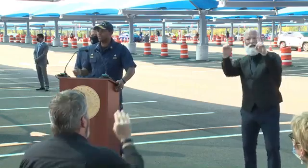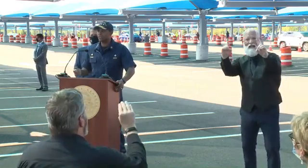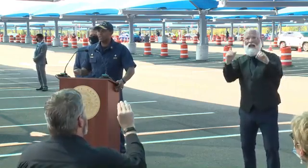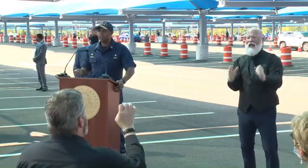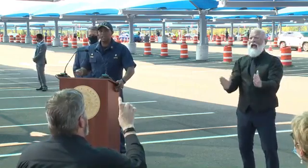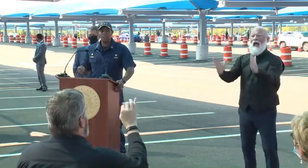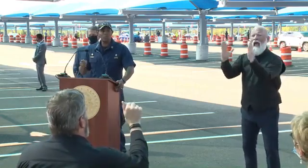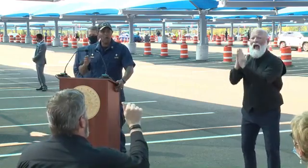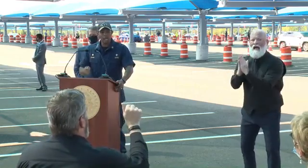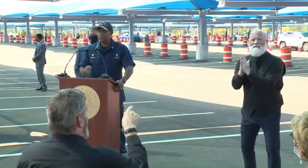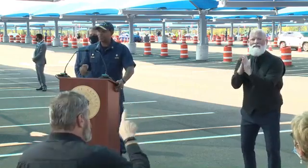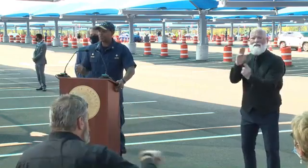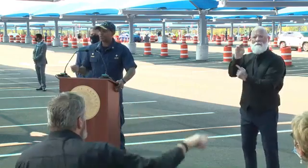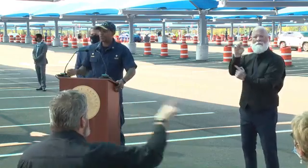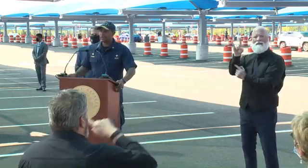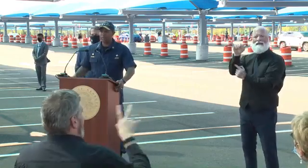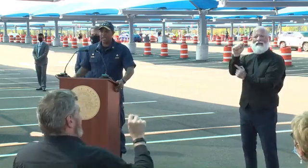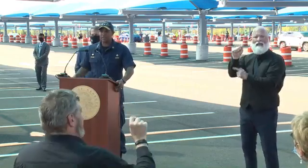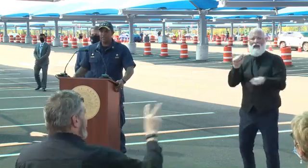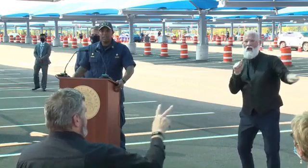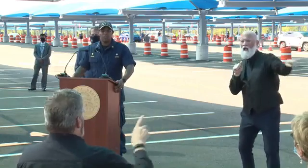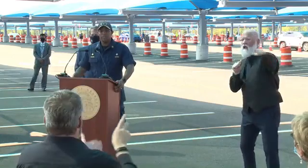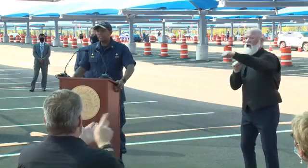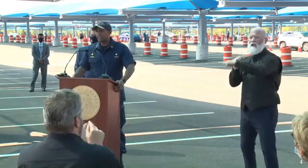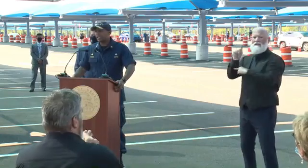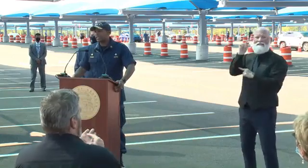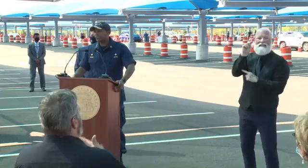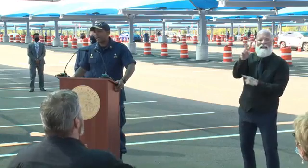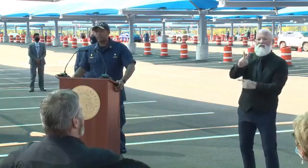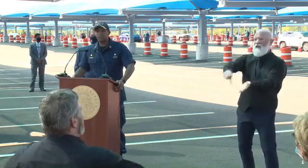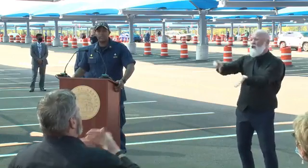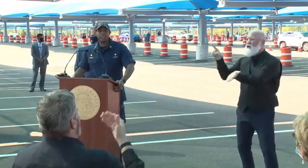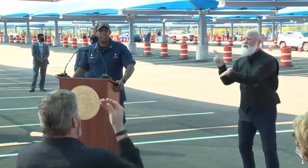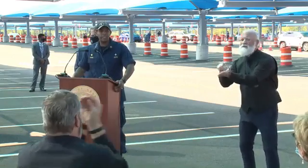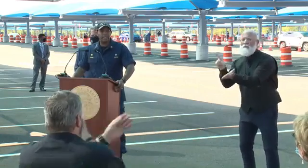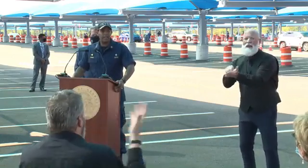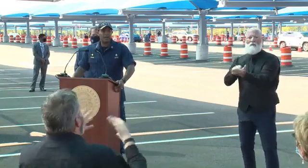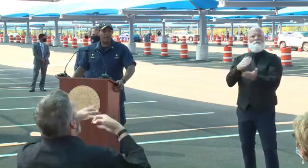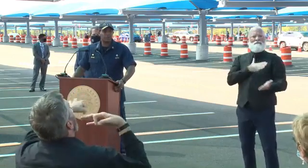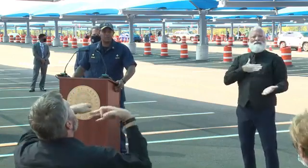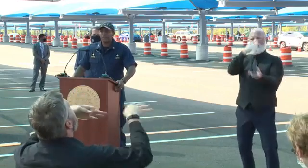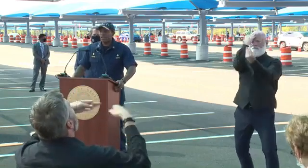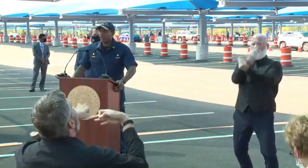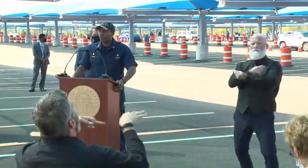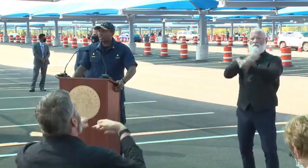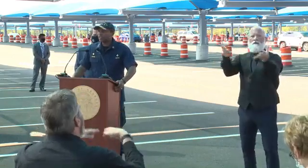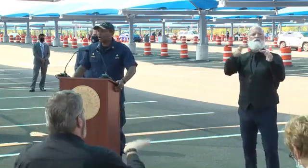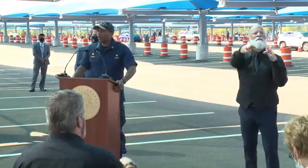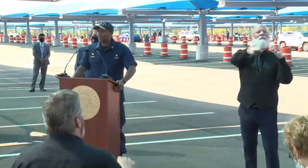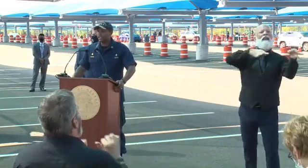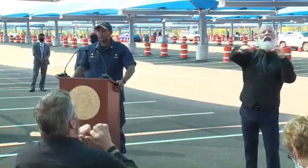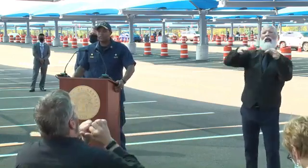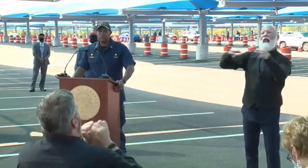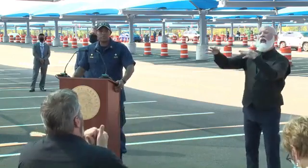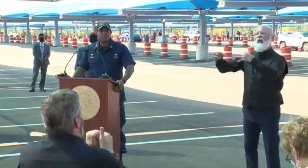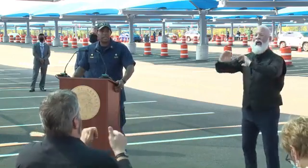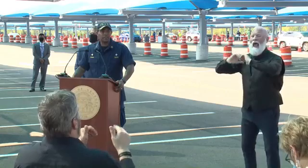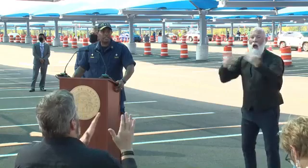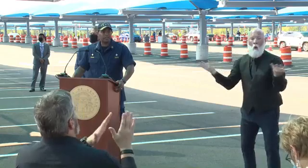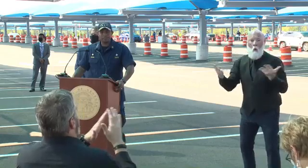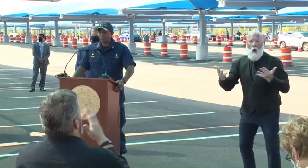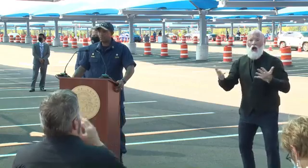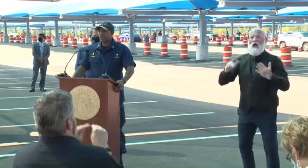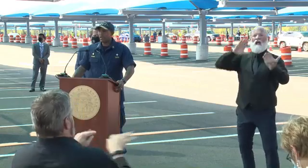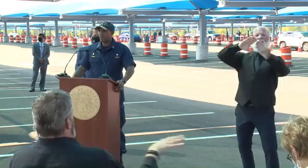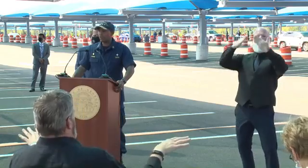spread means and why people should be wearing a mask. We need the Atlanta Falcons, we need the Atlanta Hawks, we need all the influencers